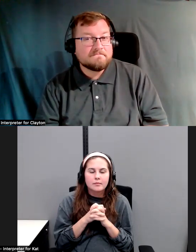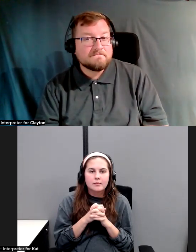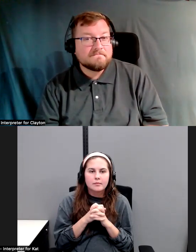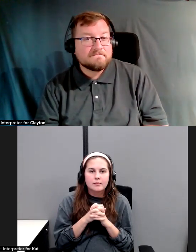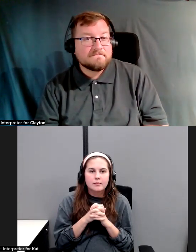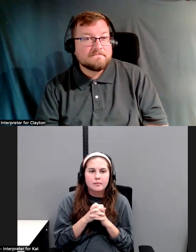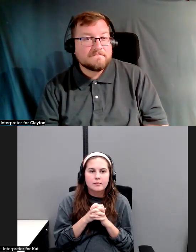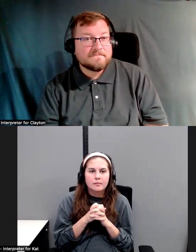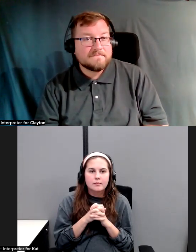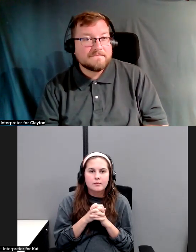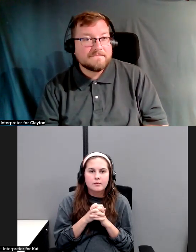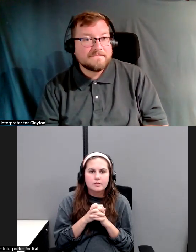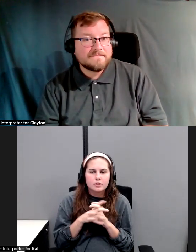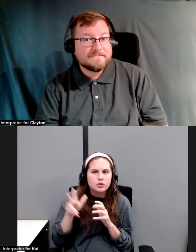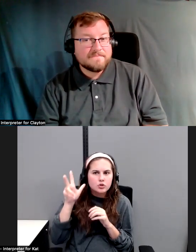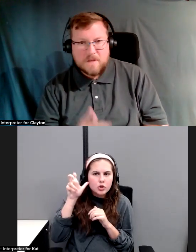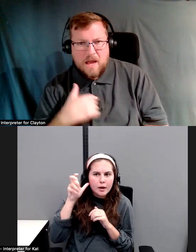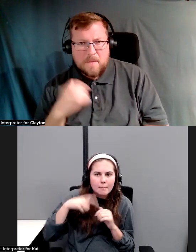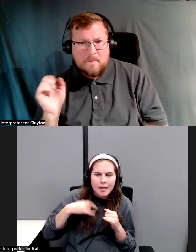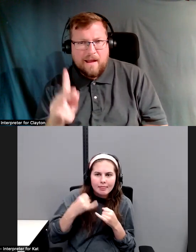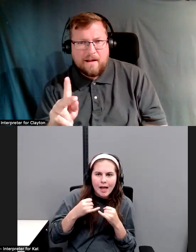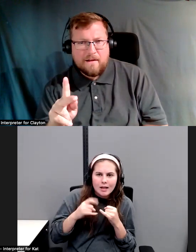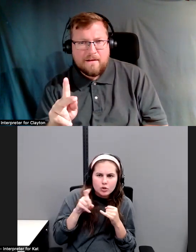Did you get my last question? I just Are we wanted to back? make sure.